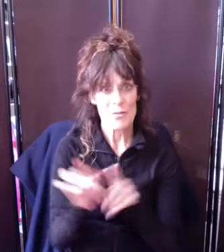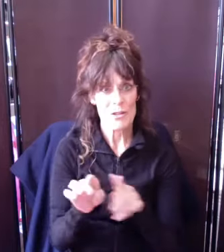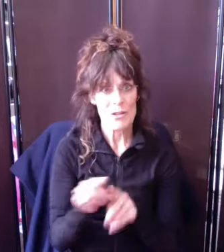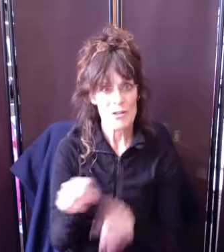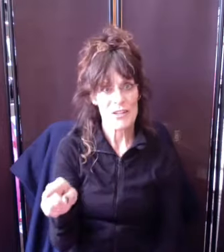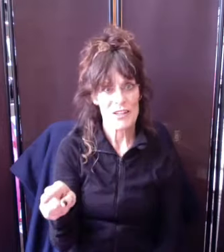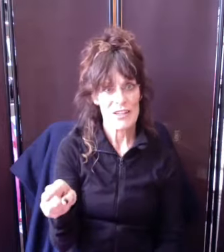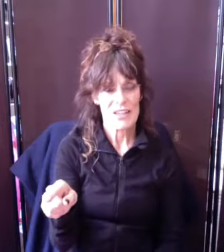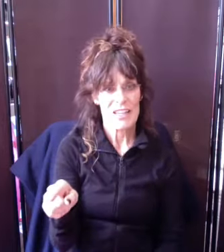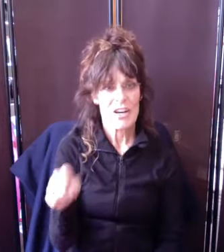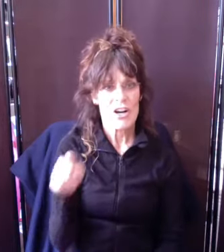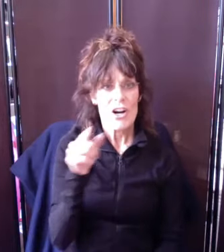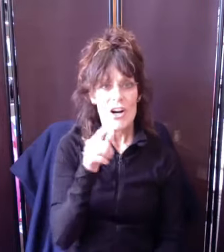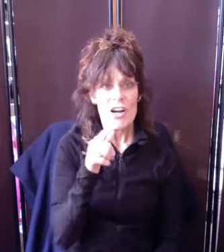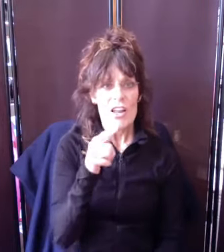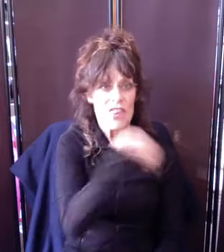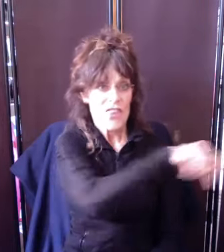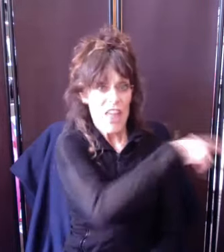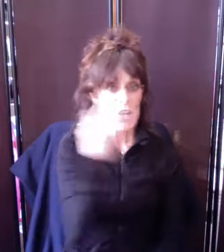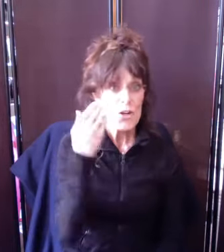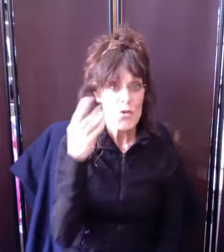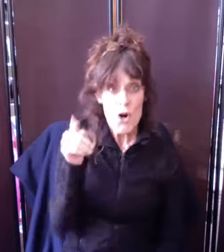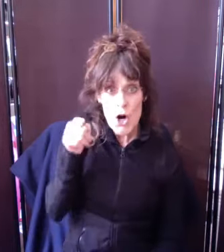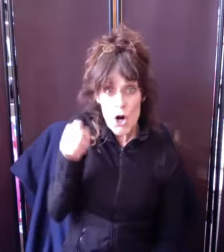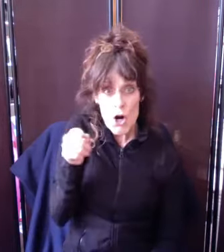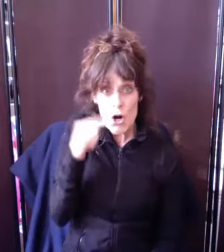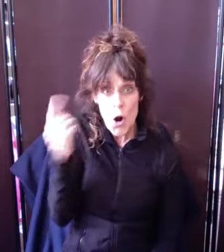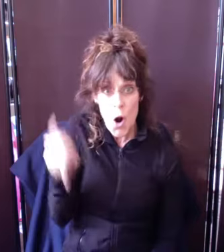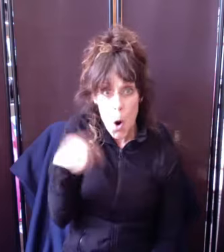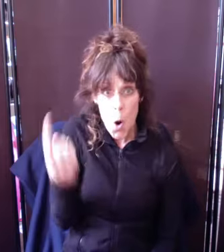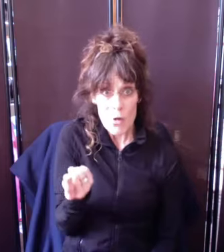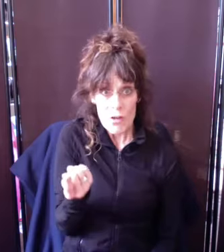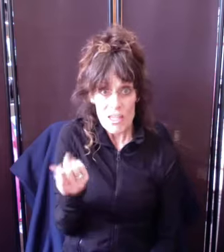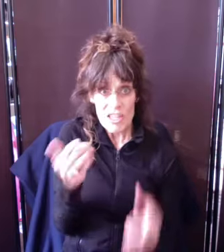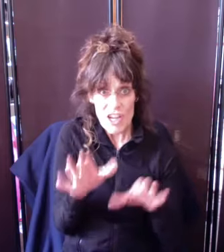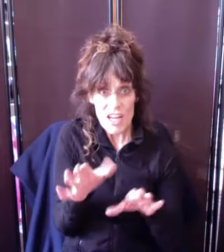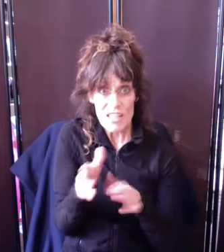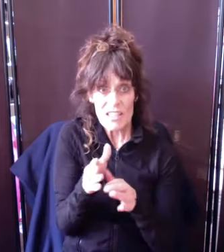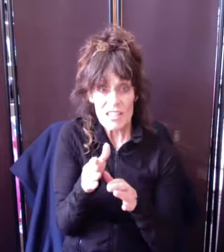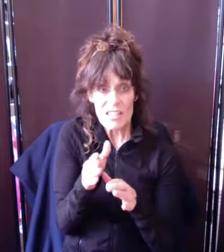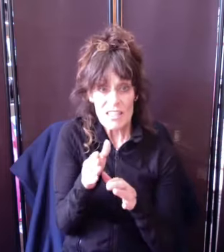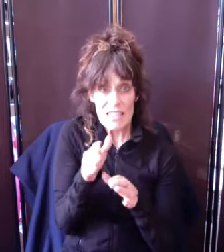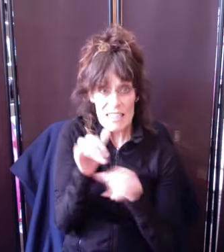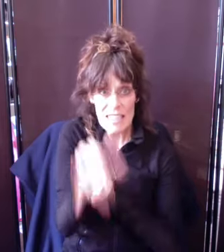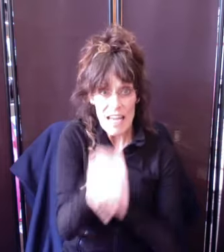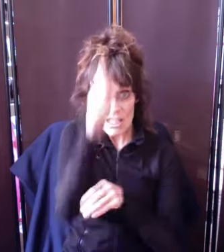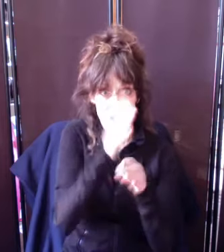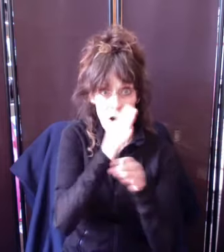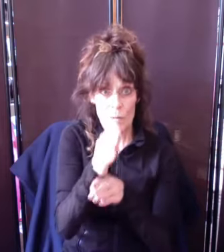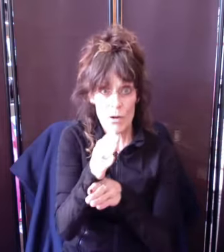only chance for really getting to stay sober, she was a chronic relapser, was to find another alcoholic who wanted what she had